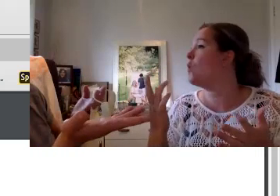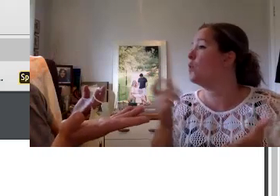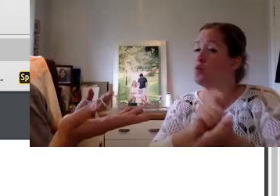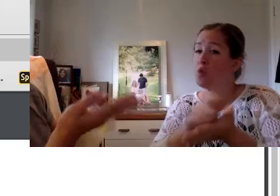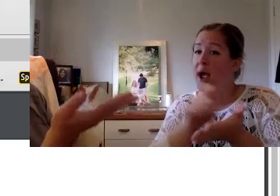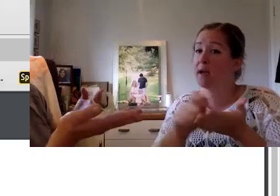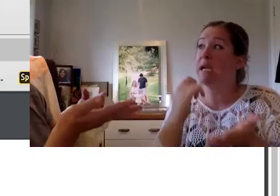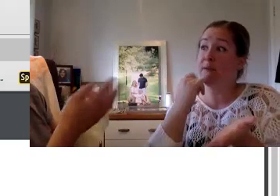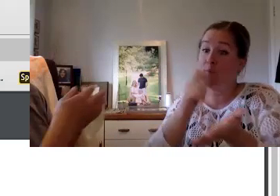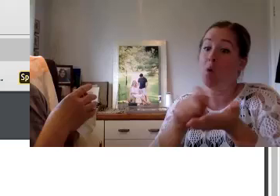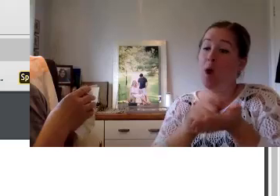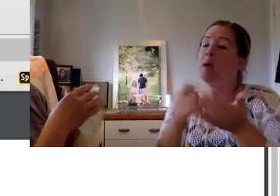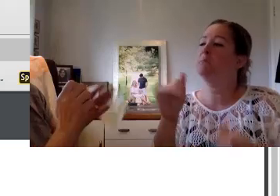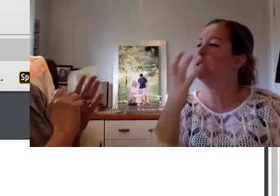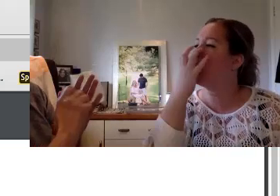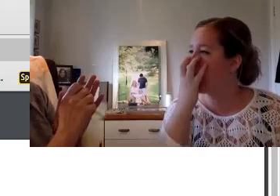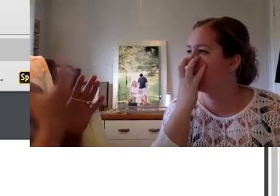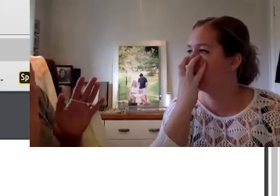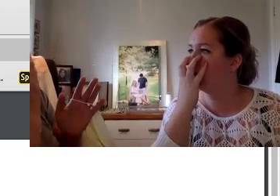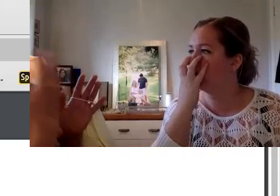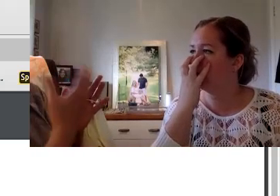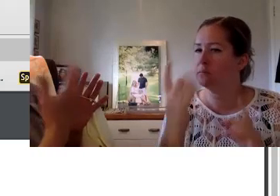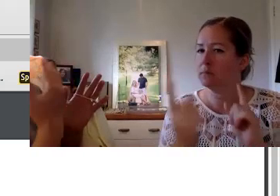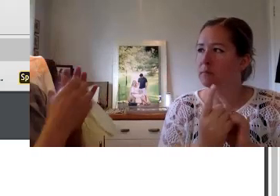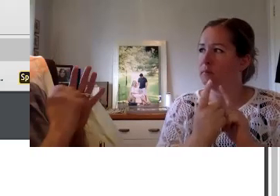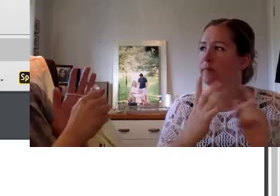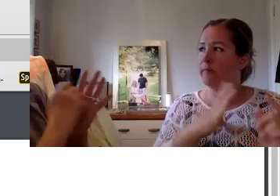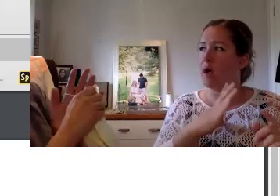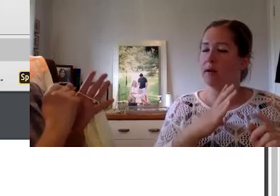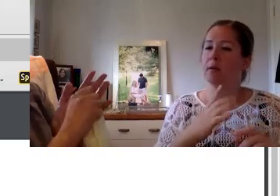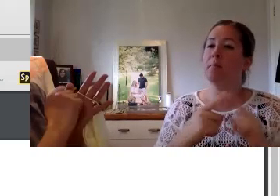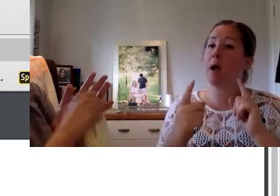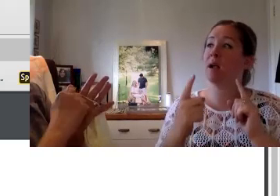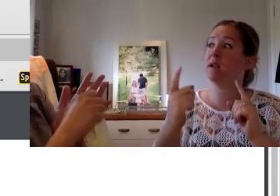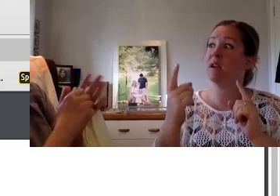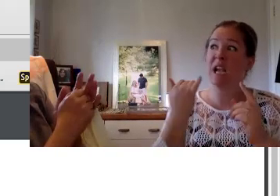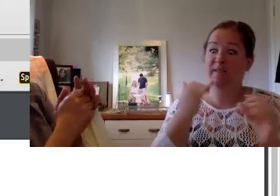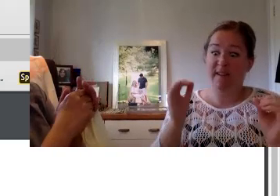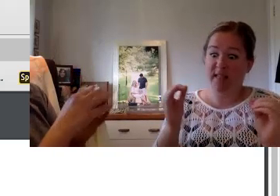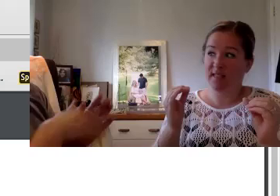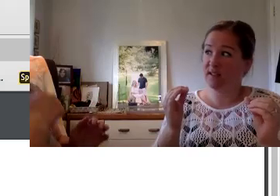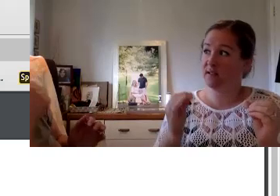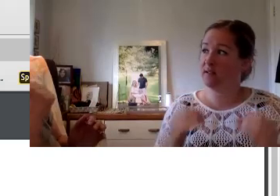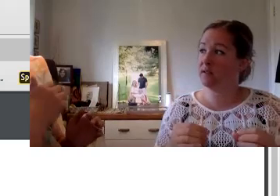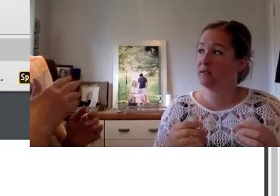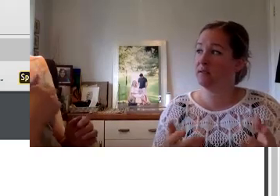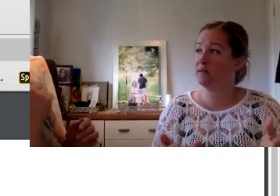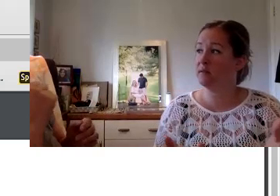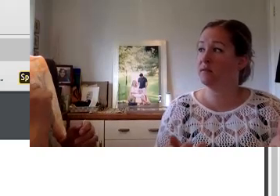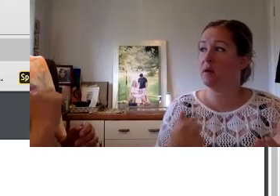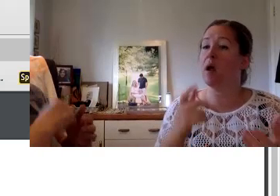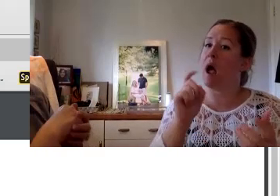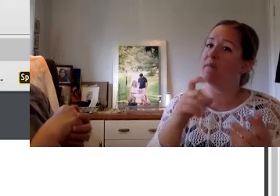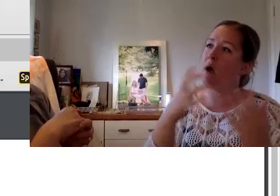communicate. If you're working in retail or you're communicating with someone, put the mask back on, obviously, but write things back and forth. Patient and